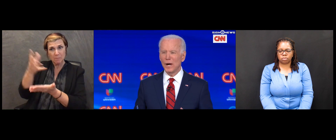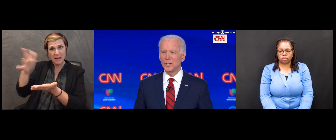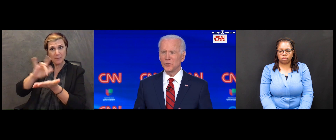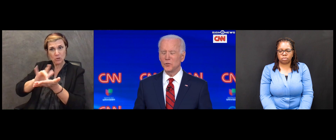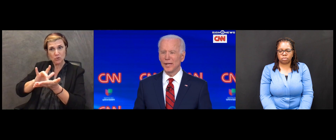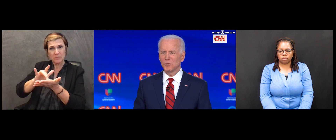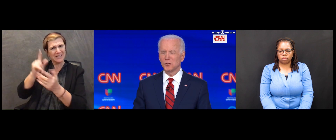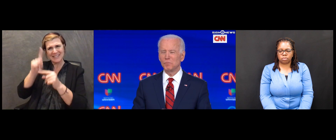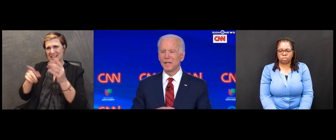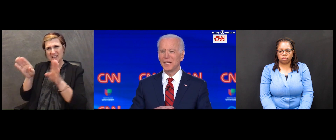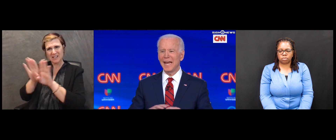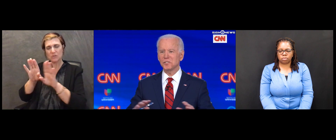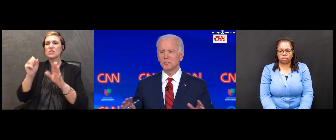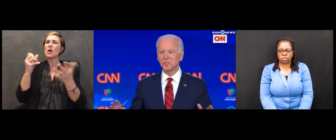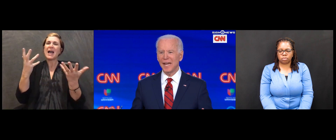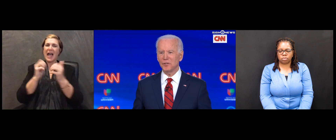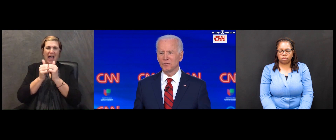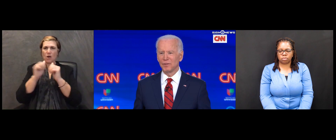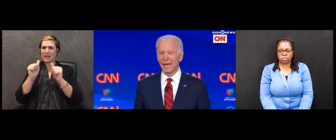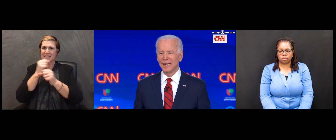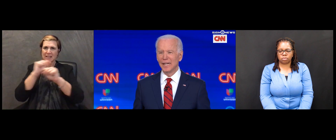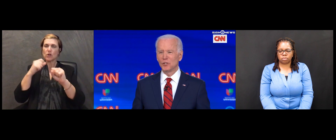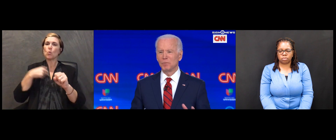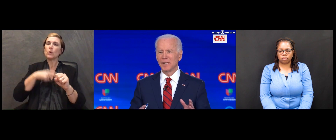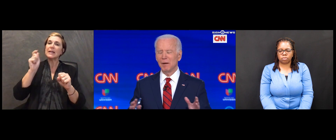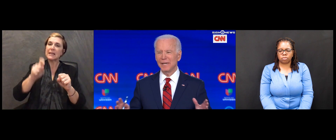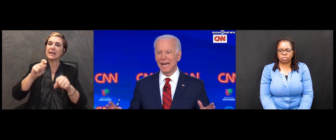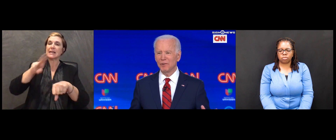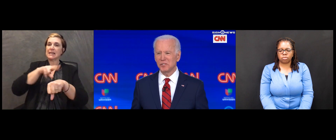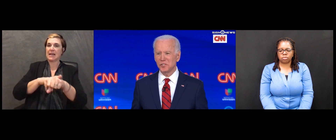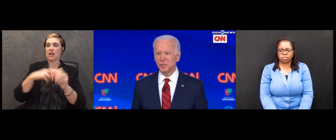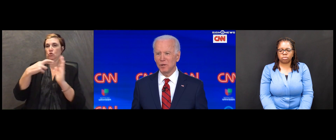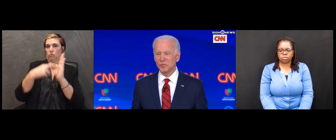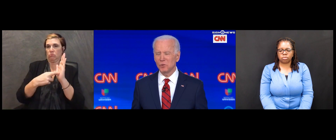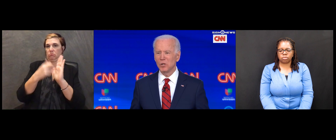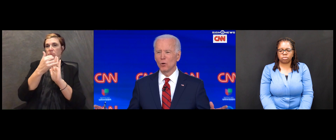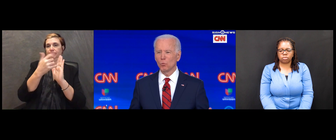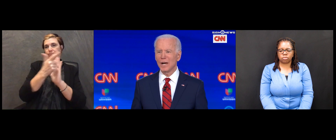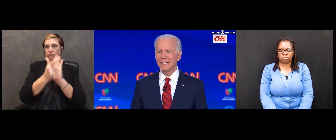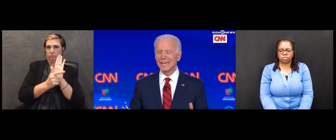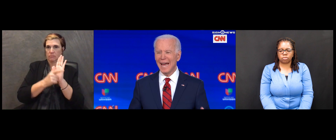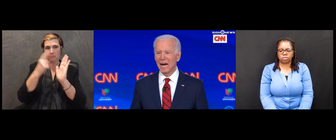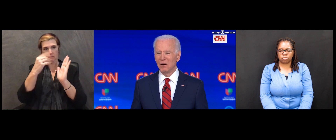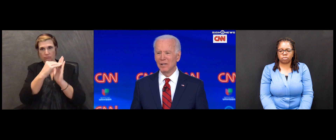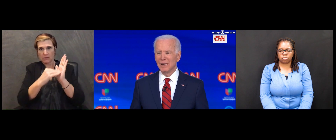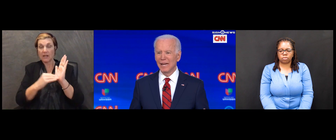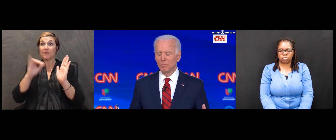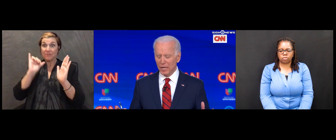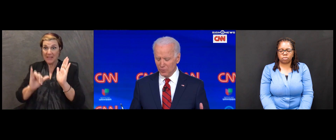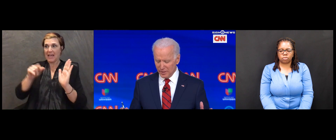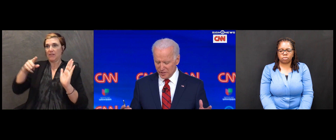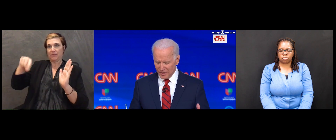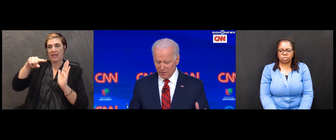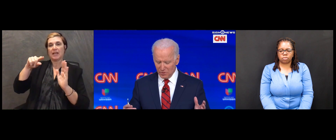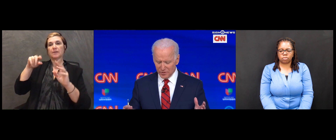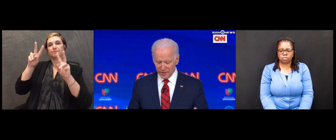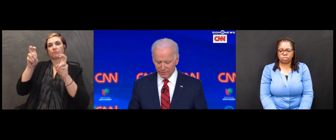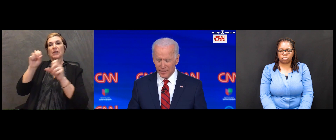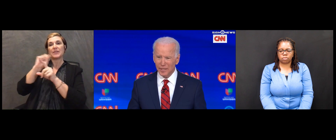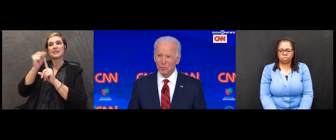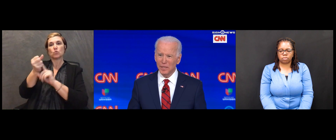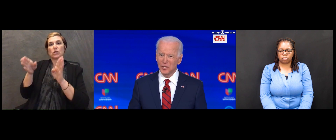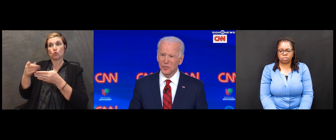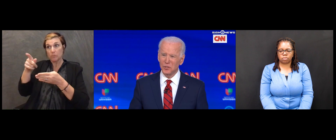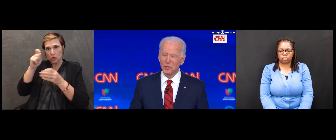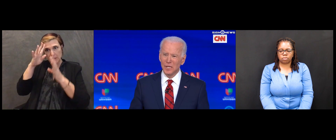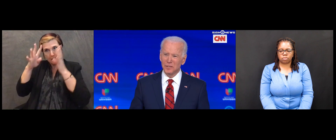what's the way to do that? There should be a national standard for that. It should be coming out of the Situation Room right now. And by the way, the single most